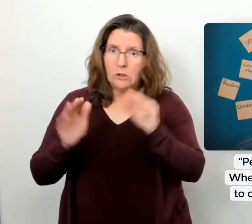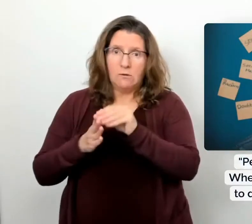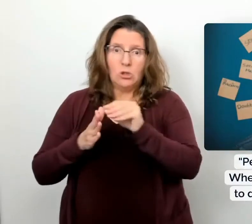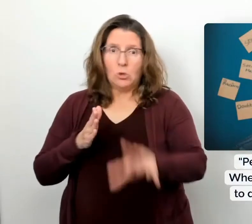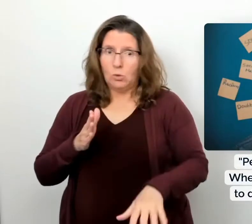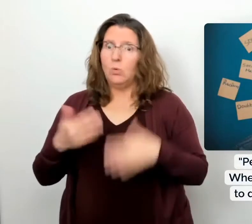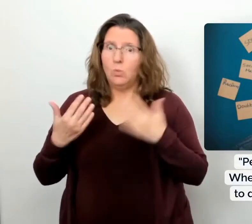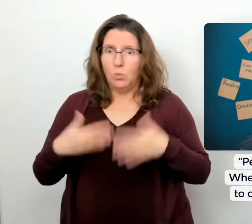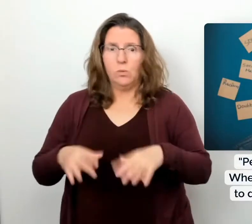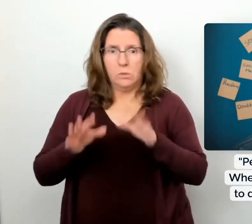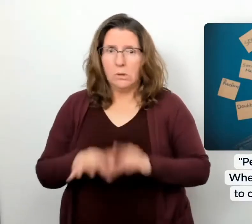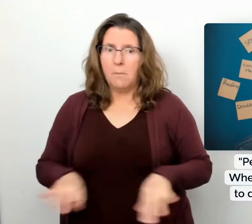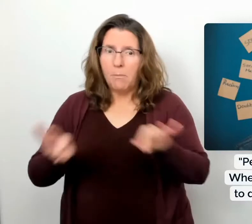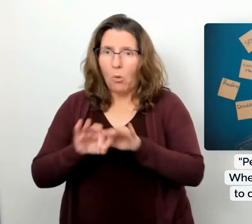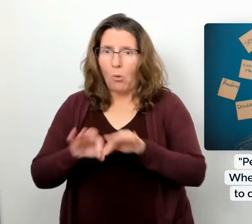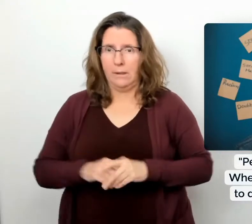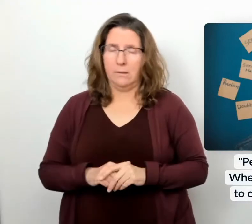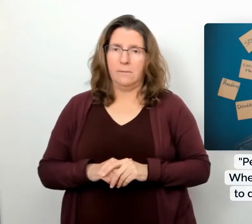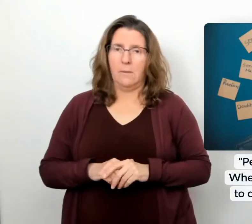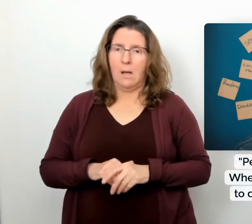Your expectations of students matters.